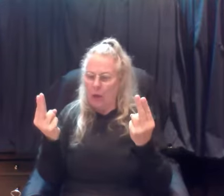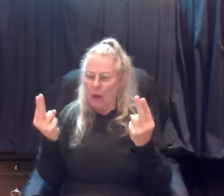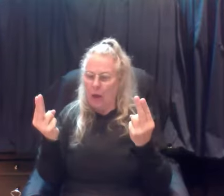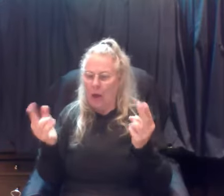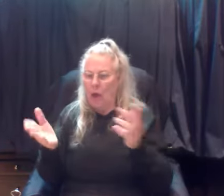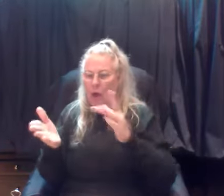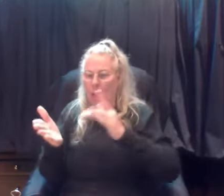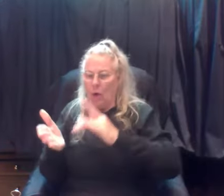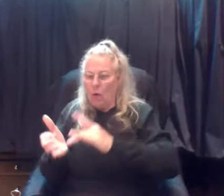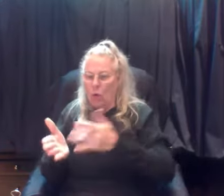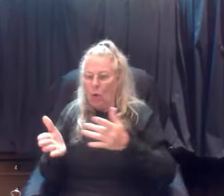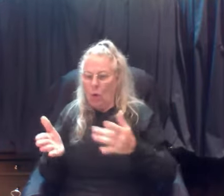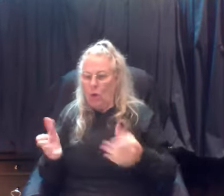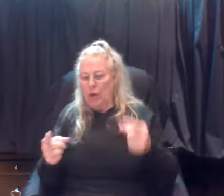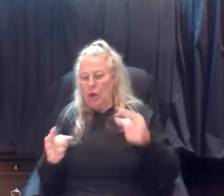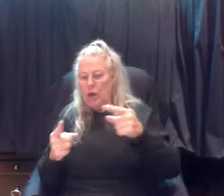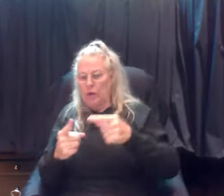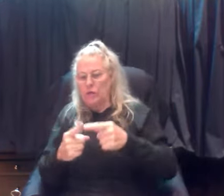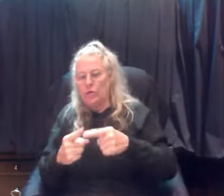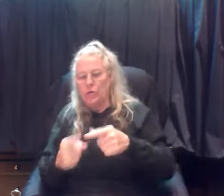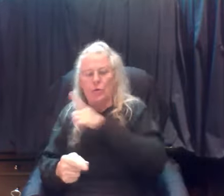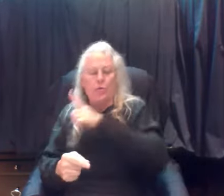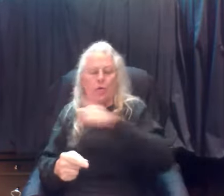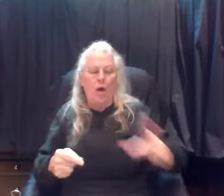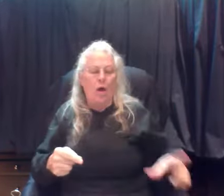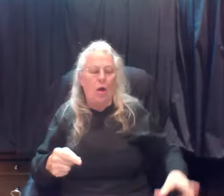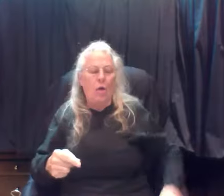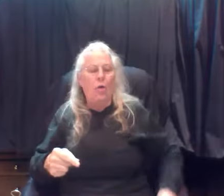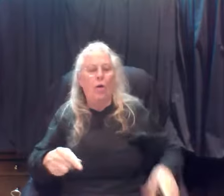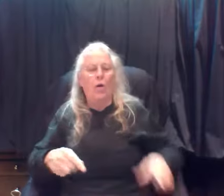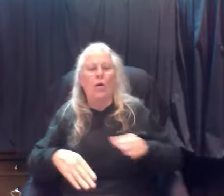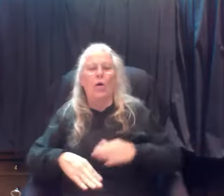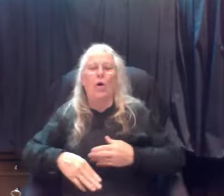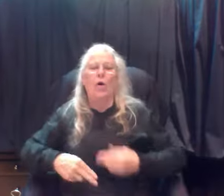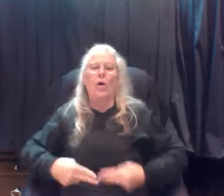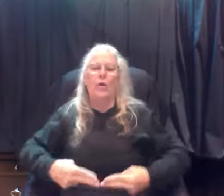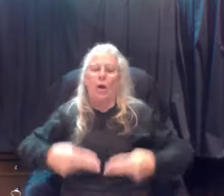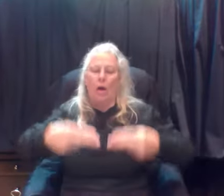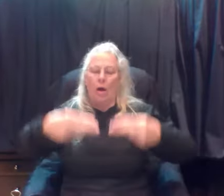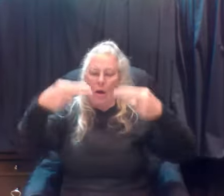glory to the Lord on high